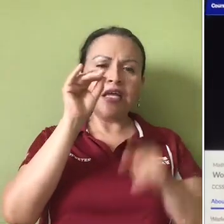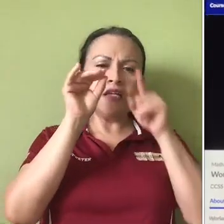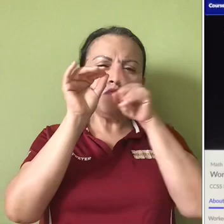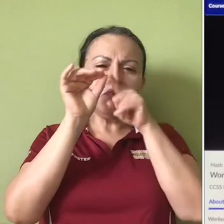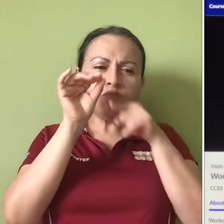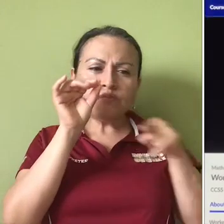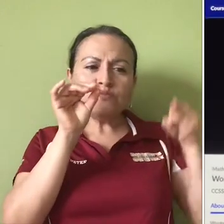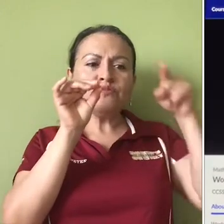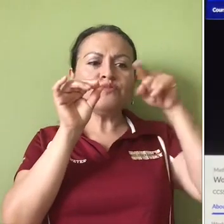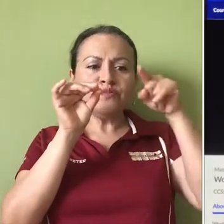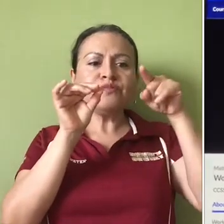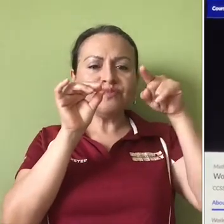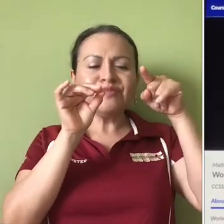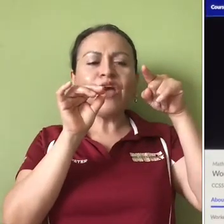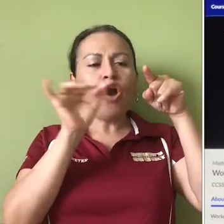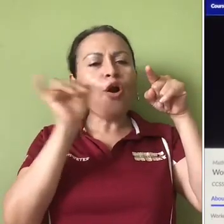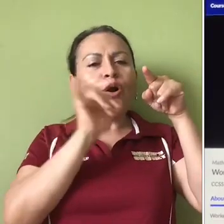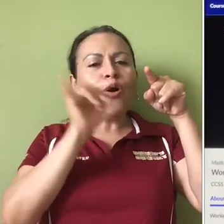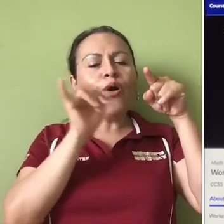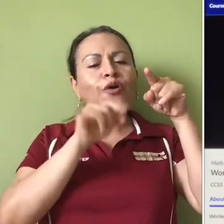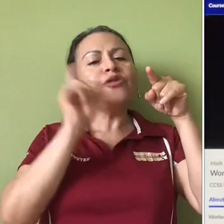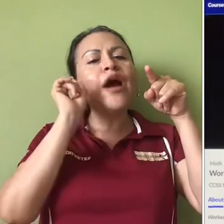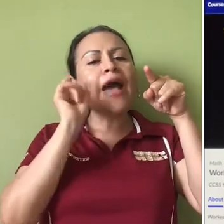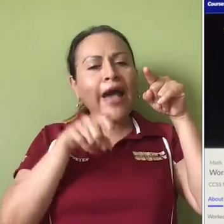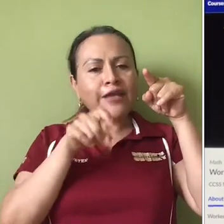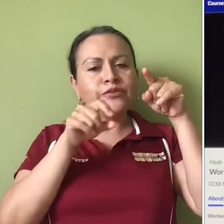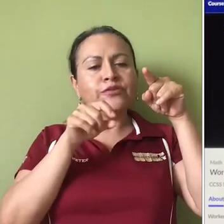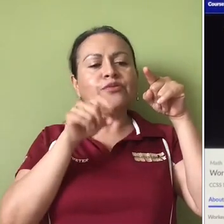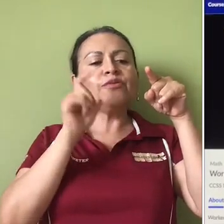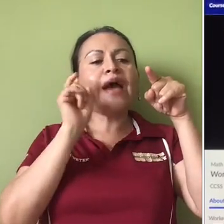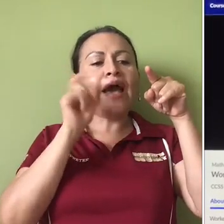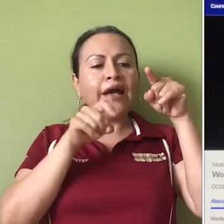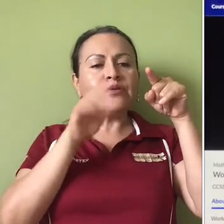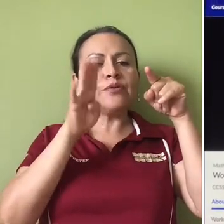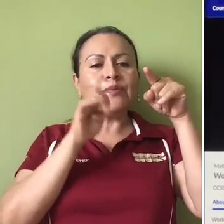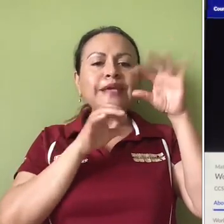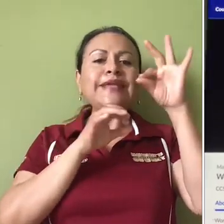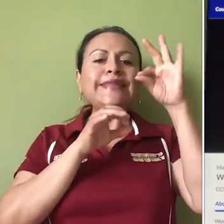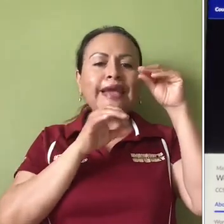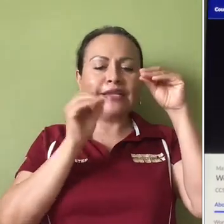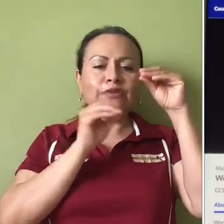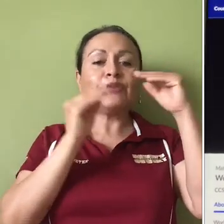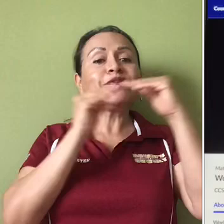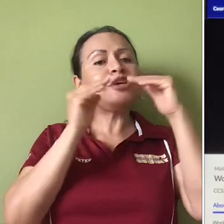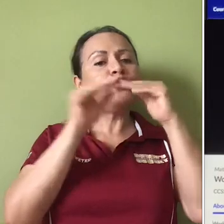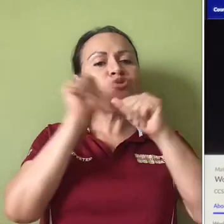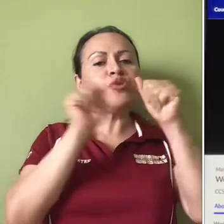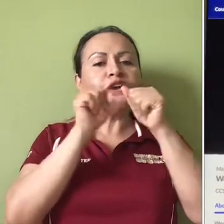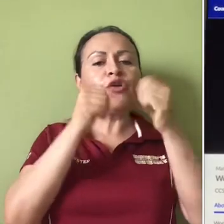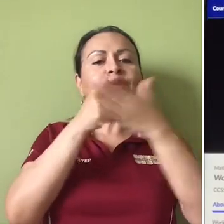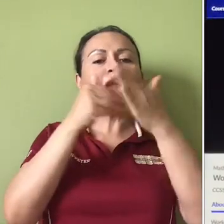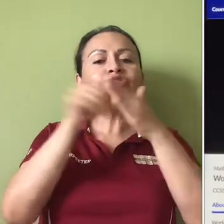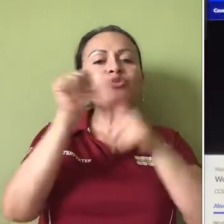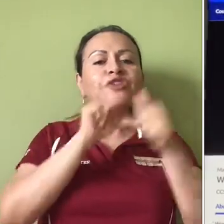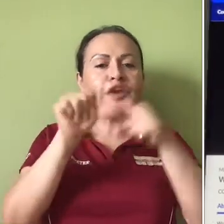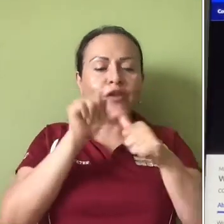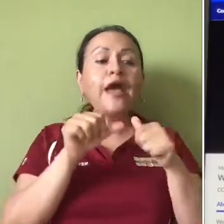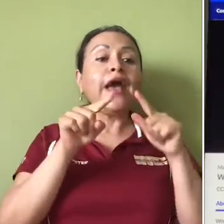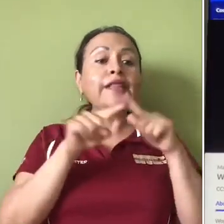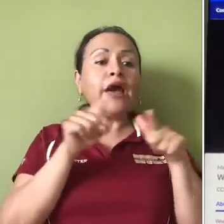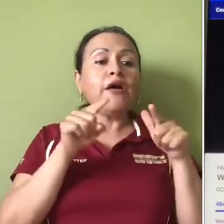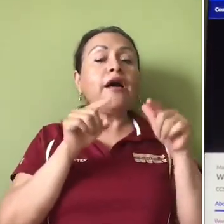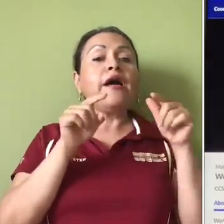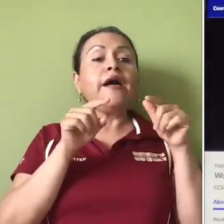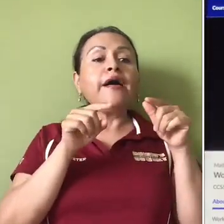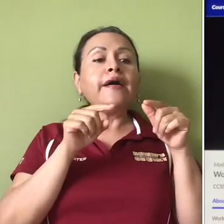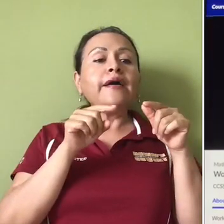is supplementary to it, and it also has to be 90 degrees. So then we have this angle plus 90